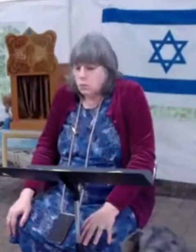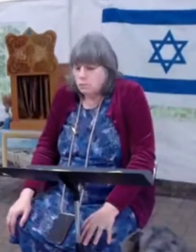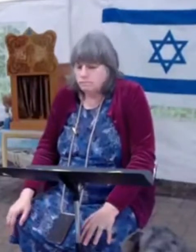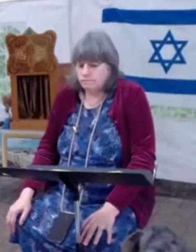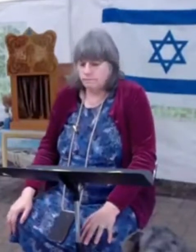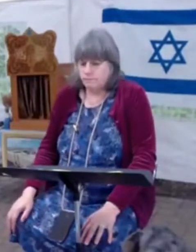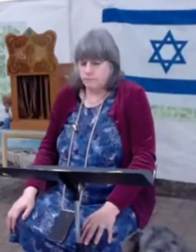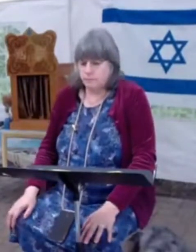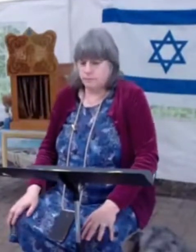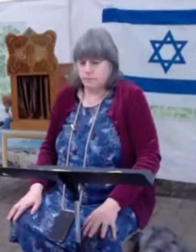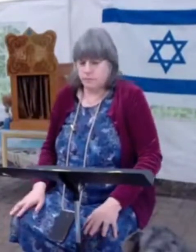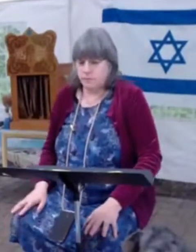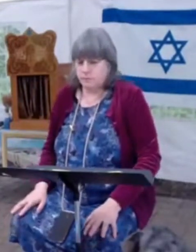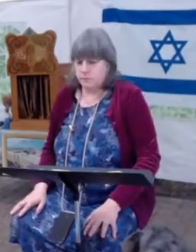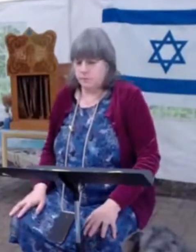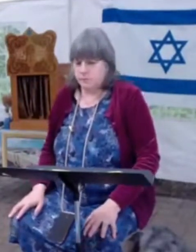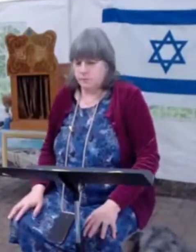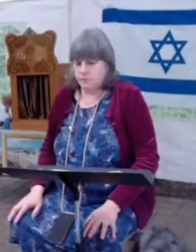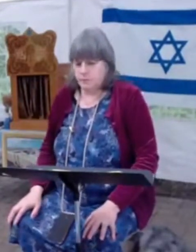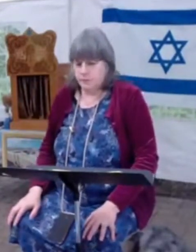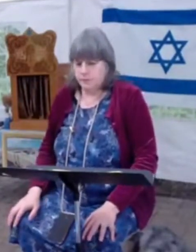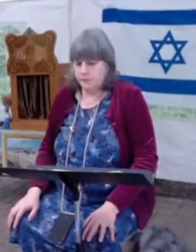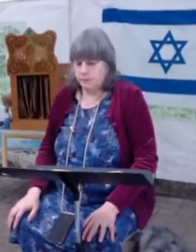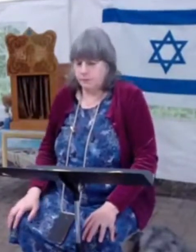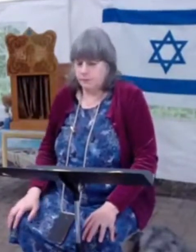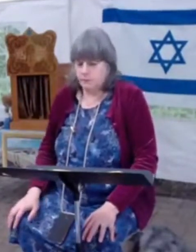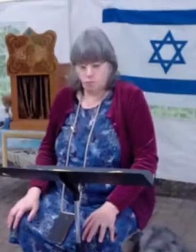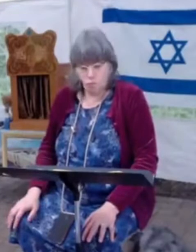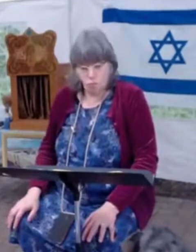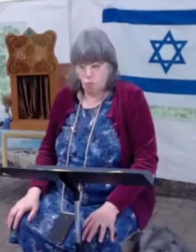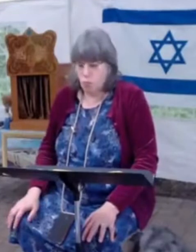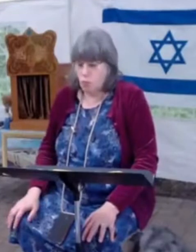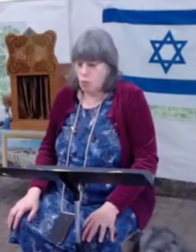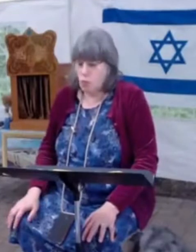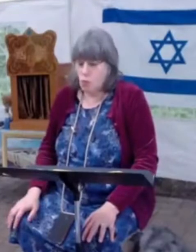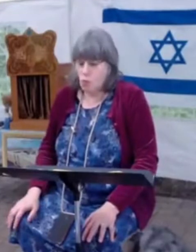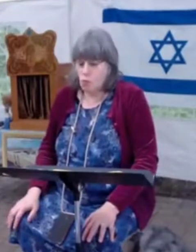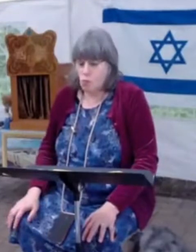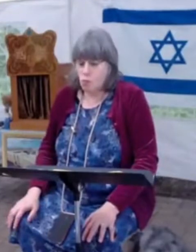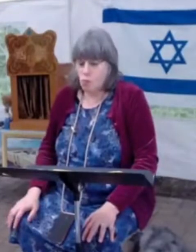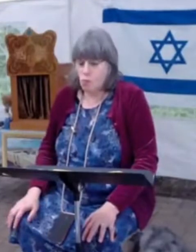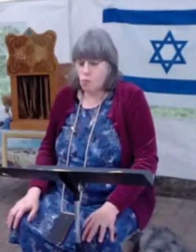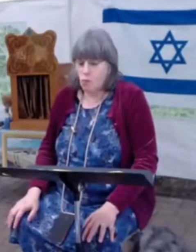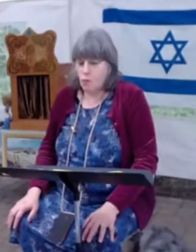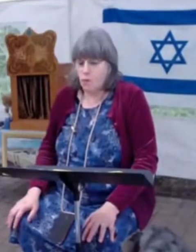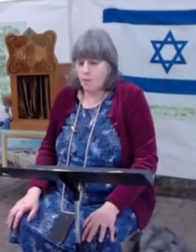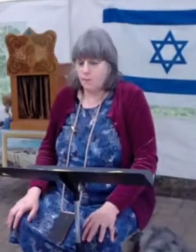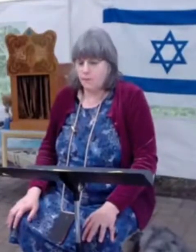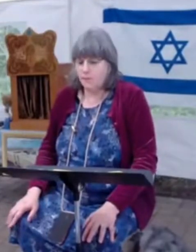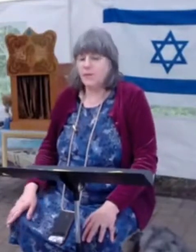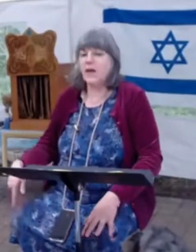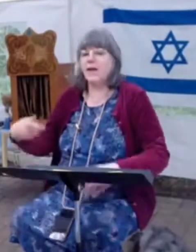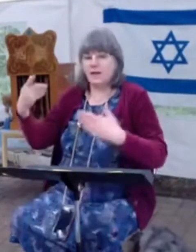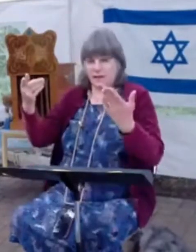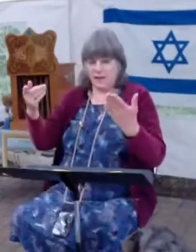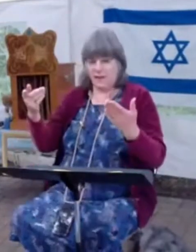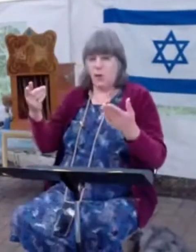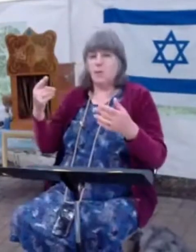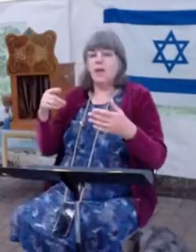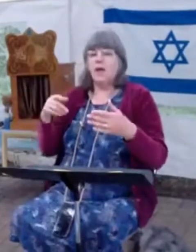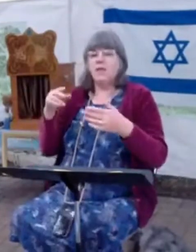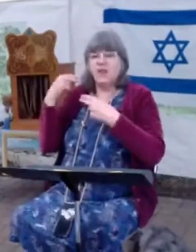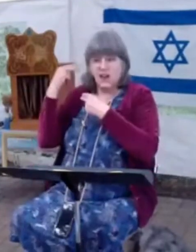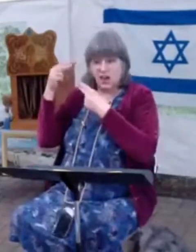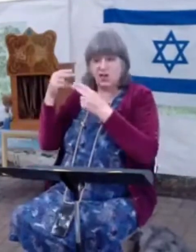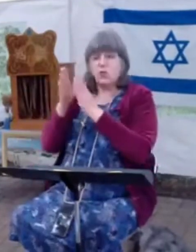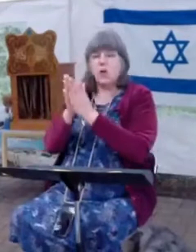force of fire and another time by the violence of a quantity of water. Adam knew that. They made two